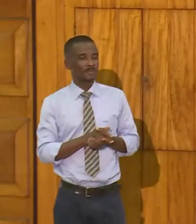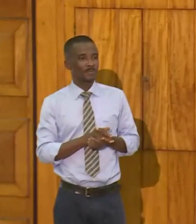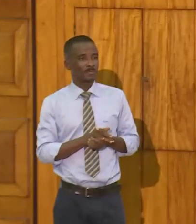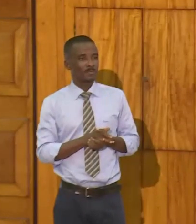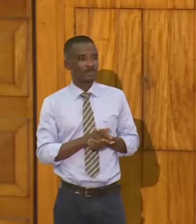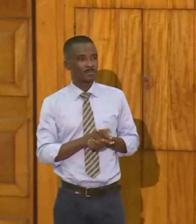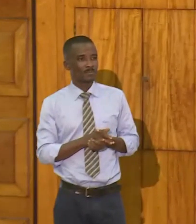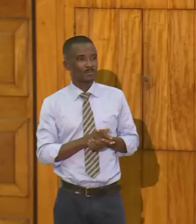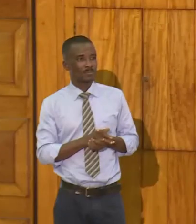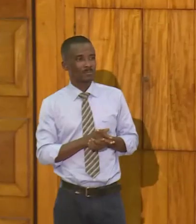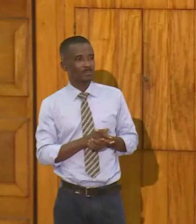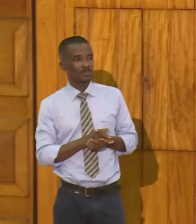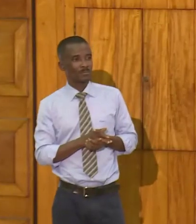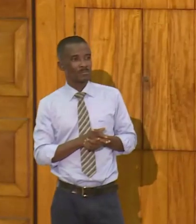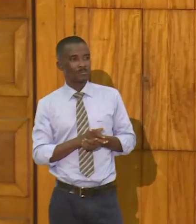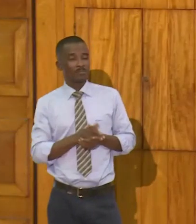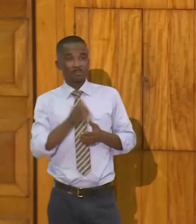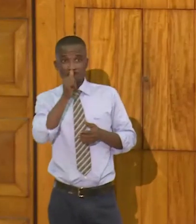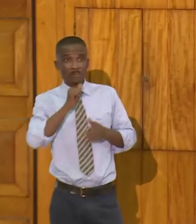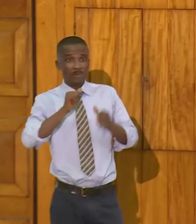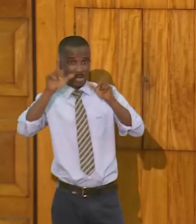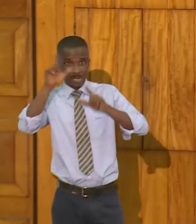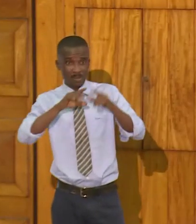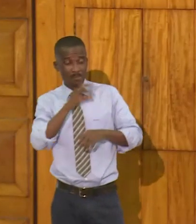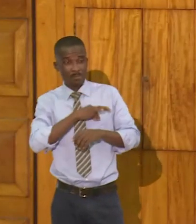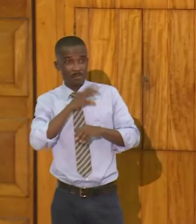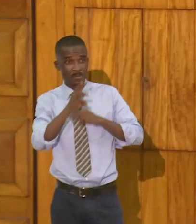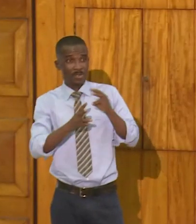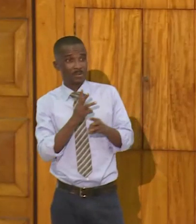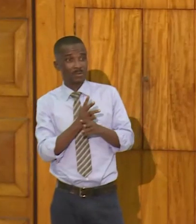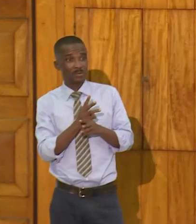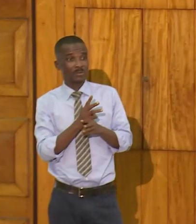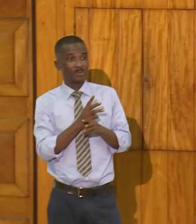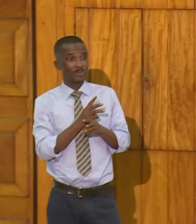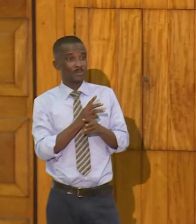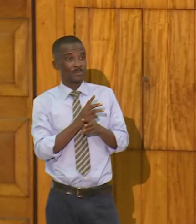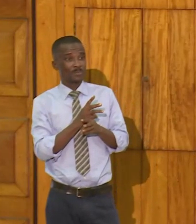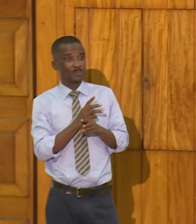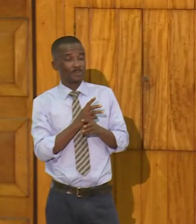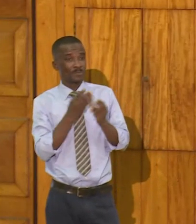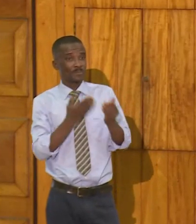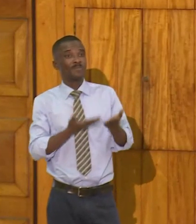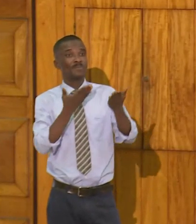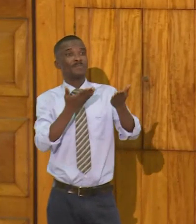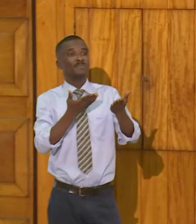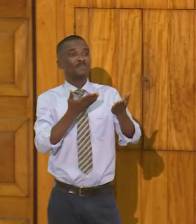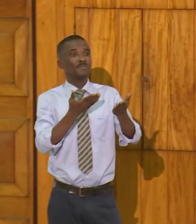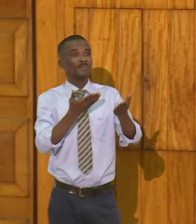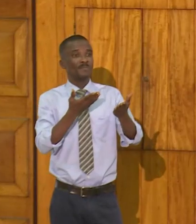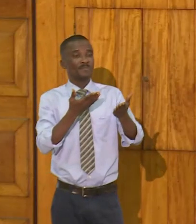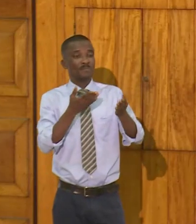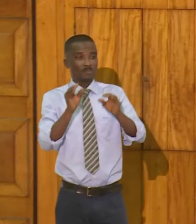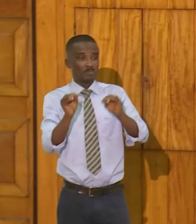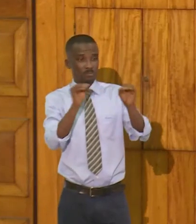the private laboratories can benefit from the global RFP. And like I said during the presentation, it's just a matter of putting